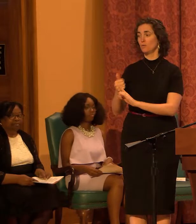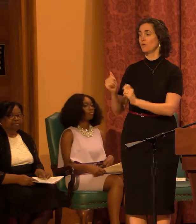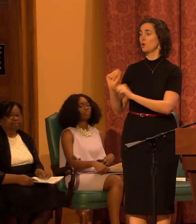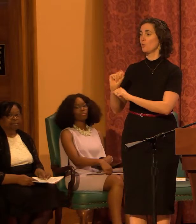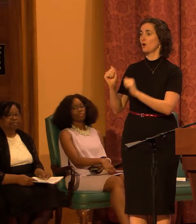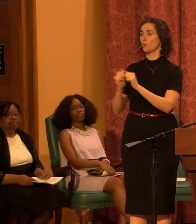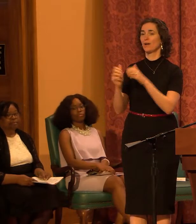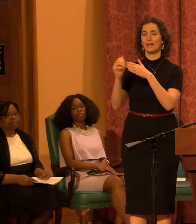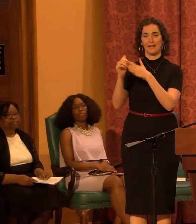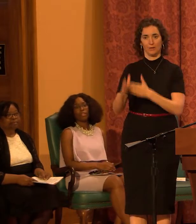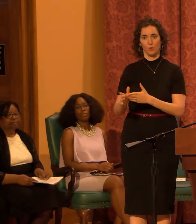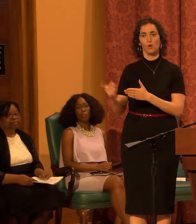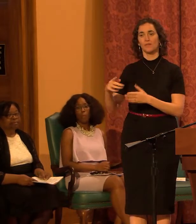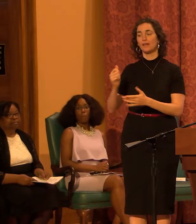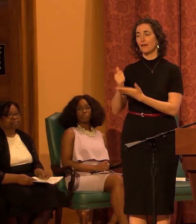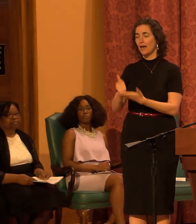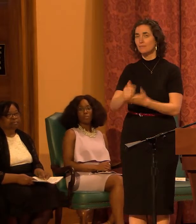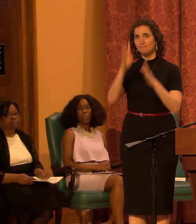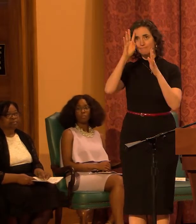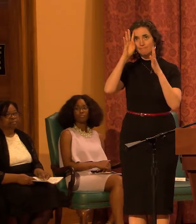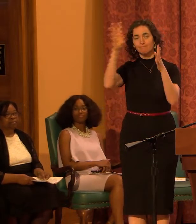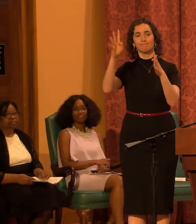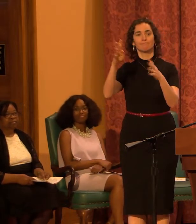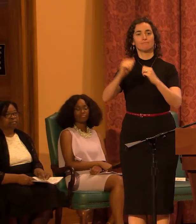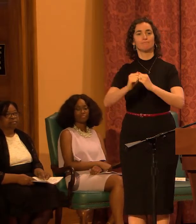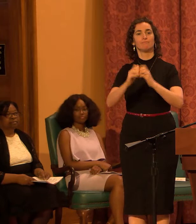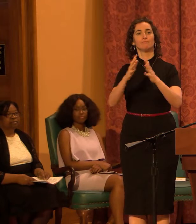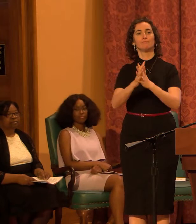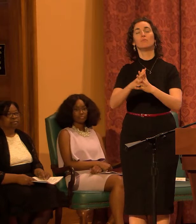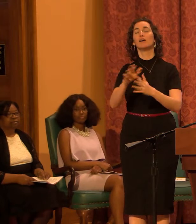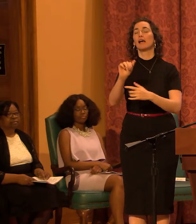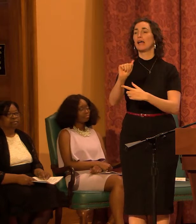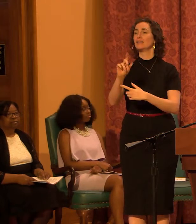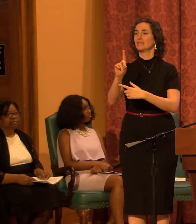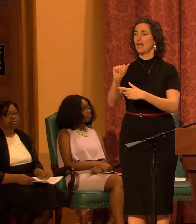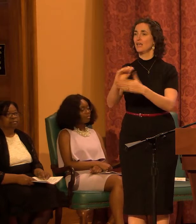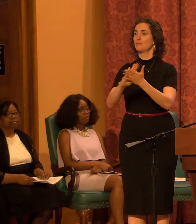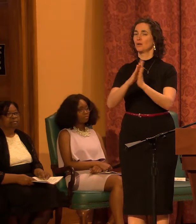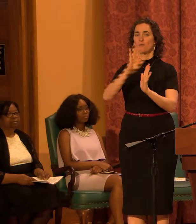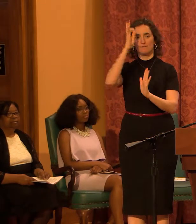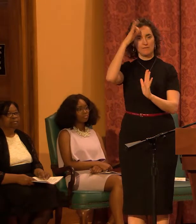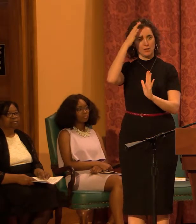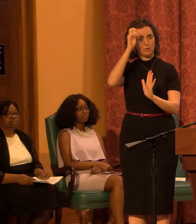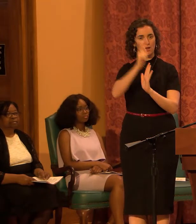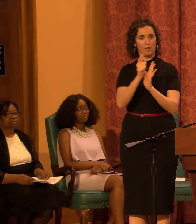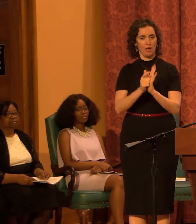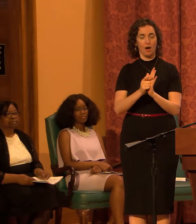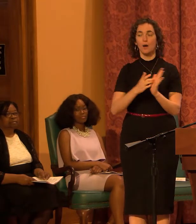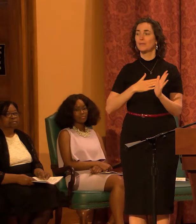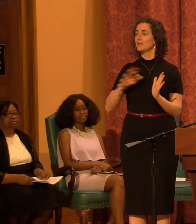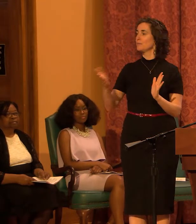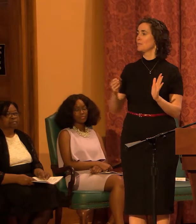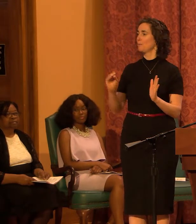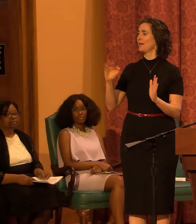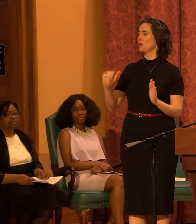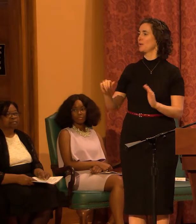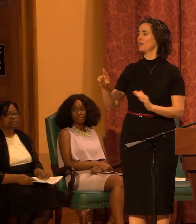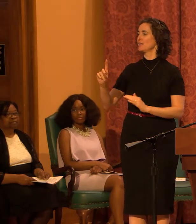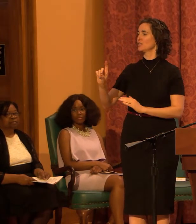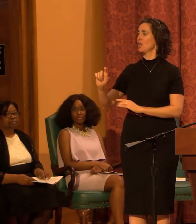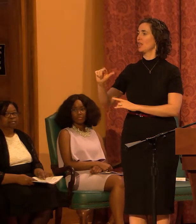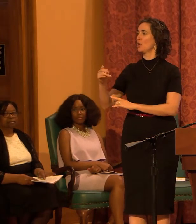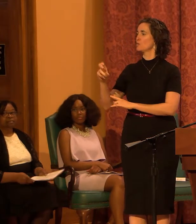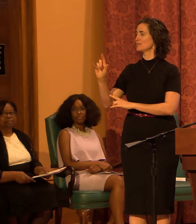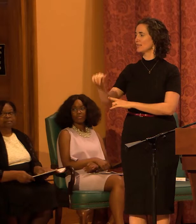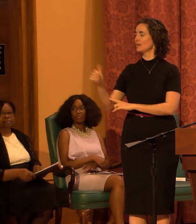leaders to help formulate the Americans with Disabilities Act into federal law. I would like to welcome Mary Delahousie to introduce our